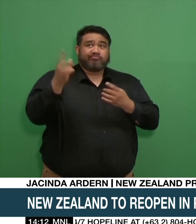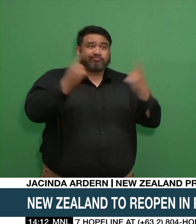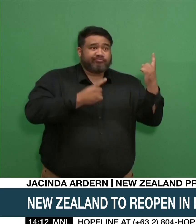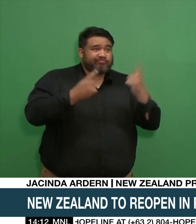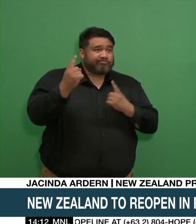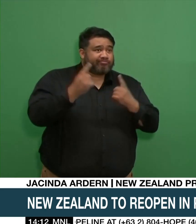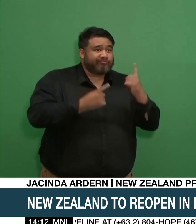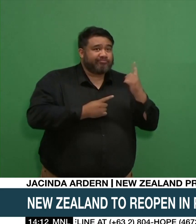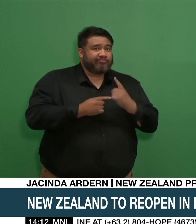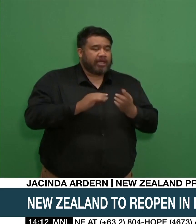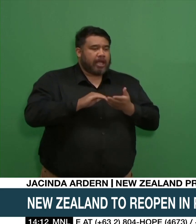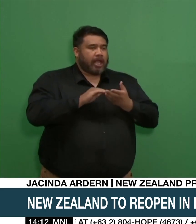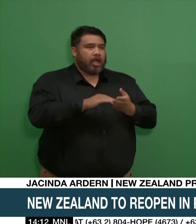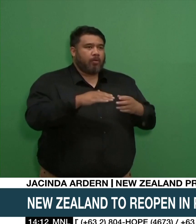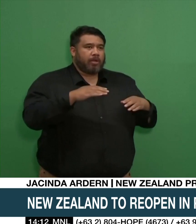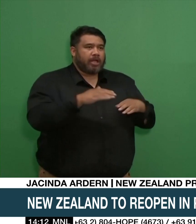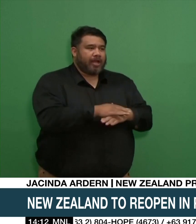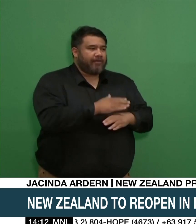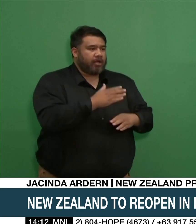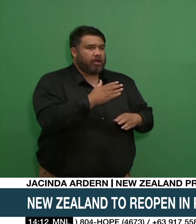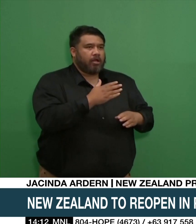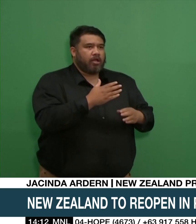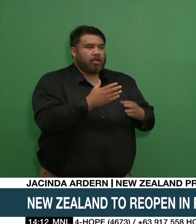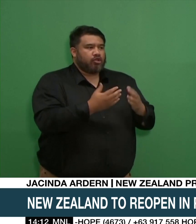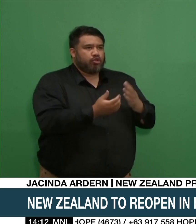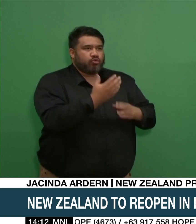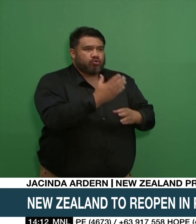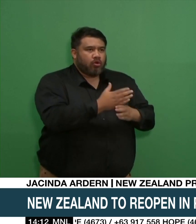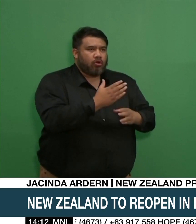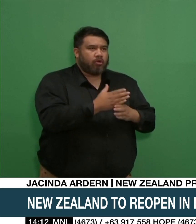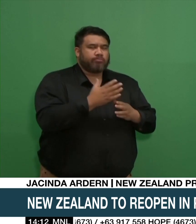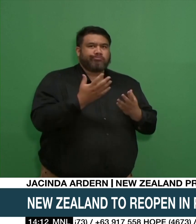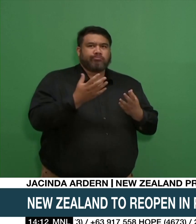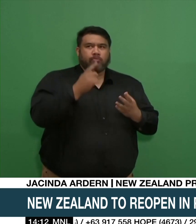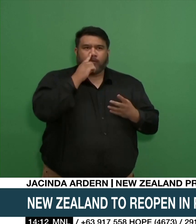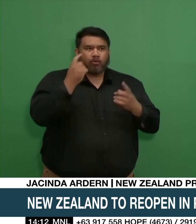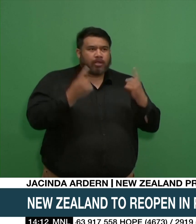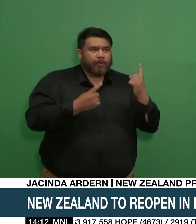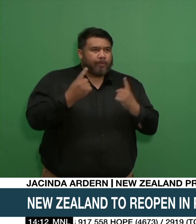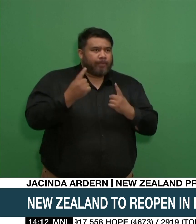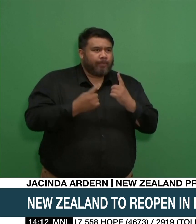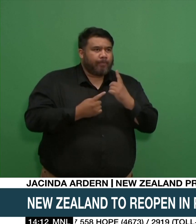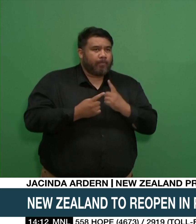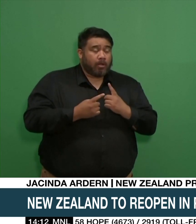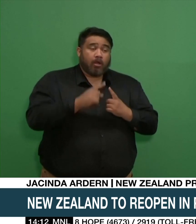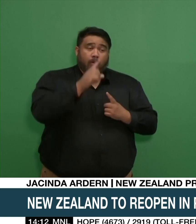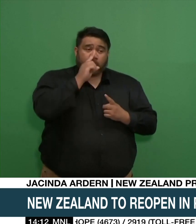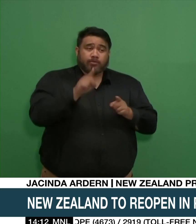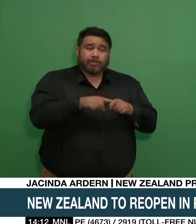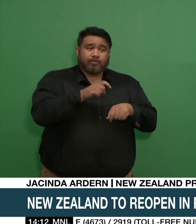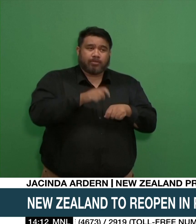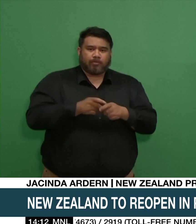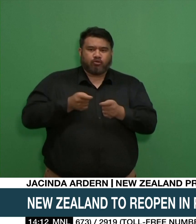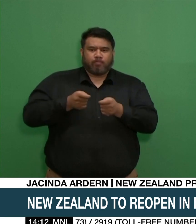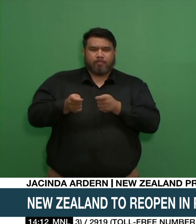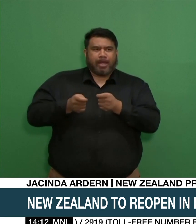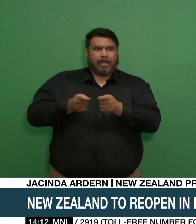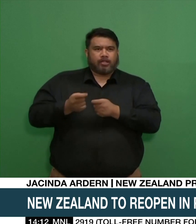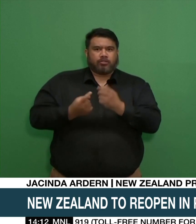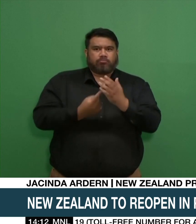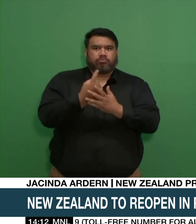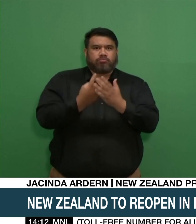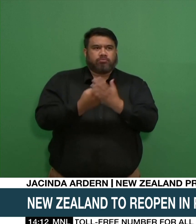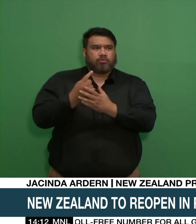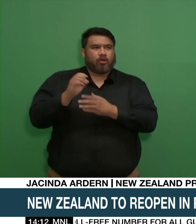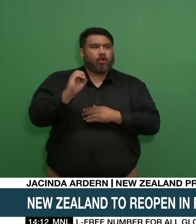workforce shortages, while also ensuring our healthcare system can manage an increase in cases. After all, our strategy